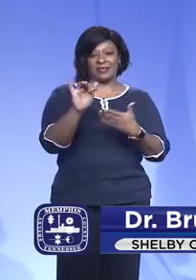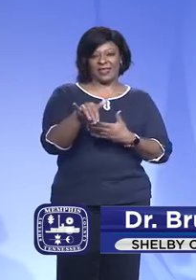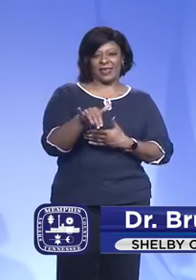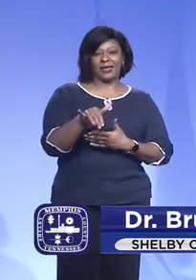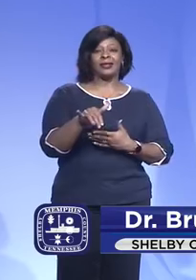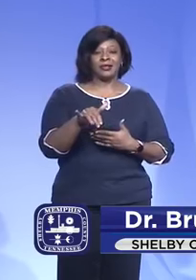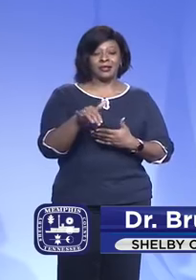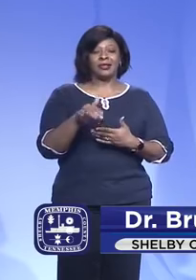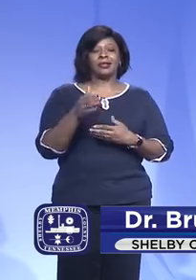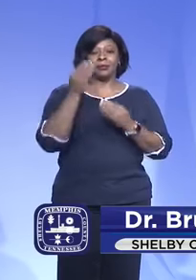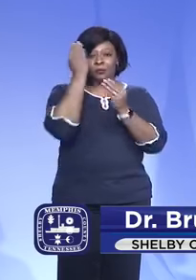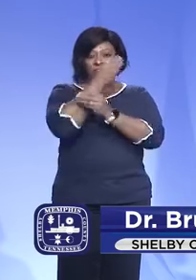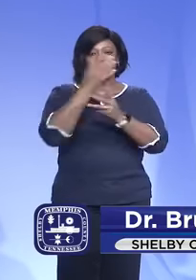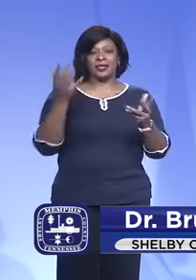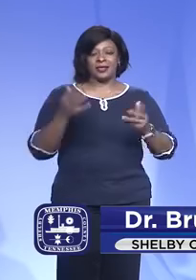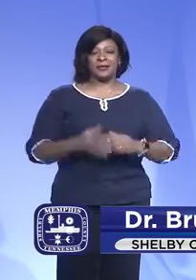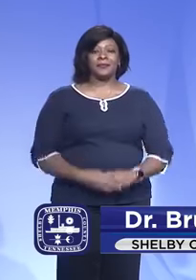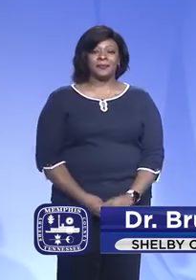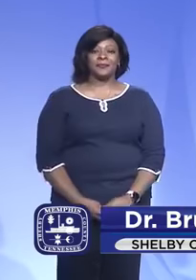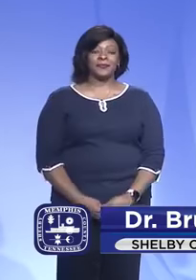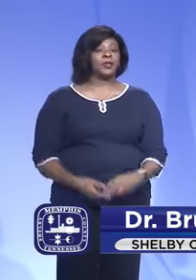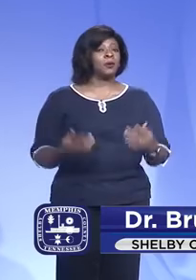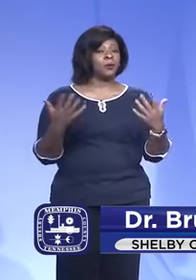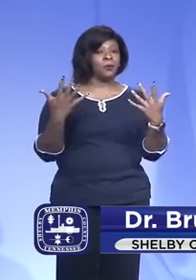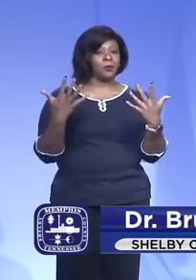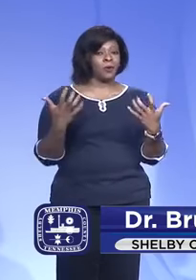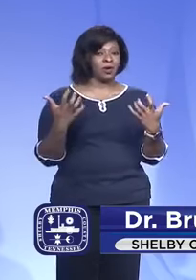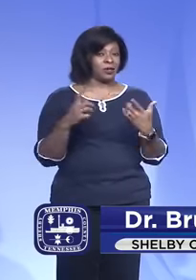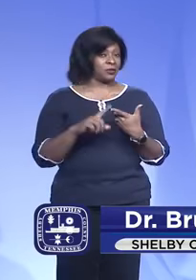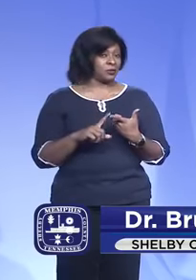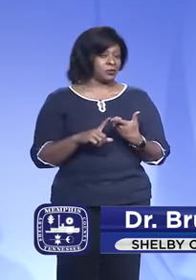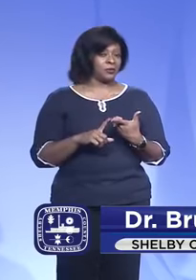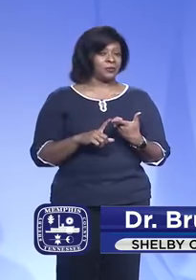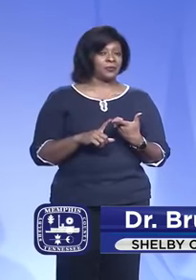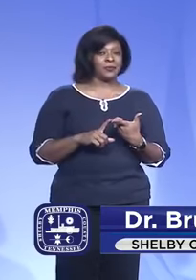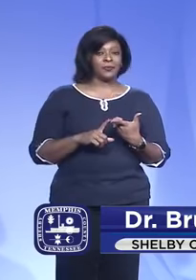have been presented. But I do want to just